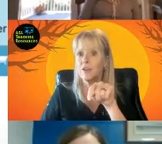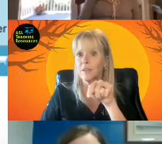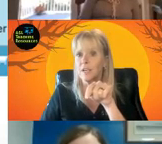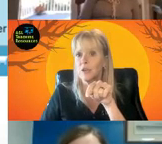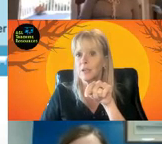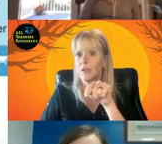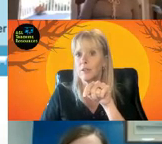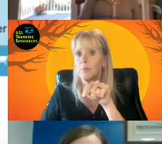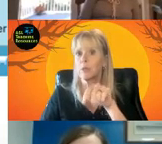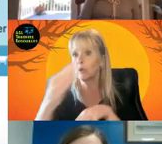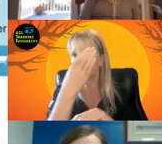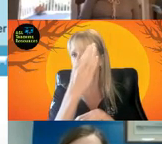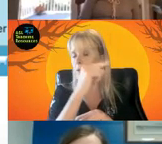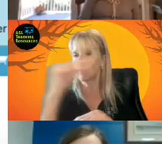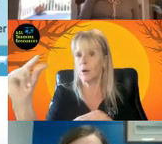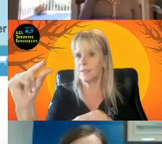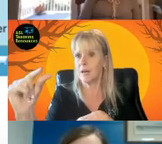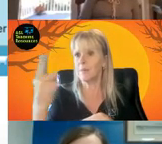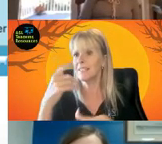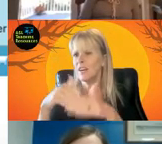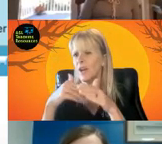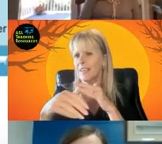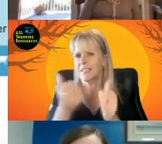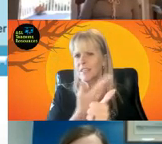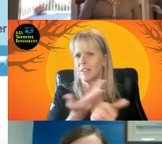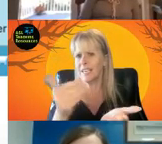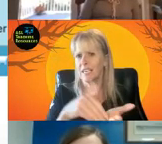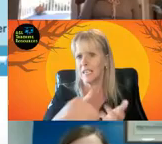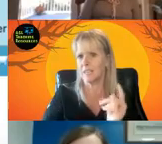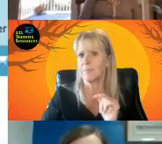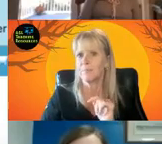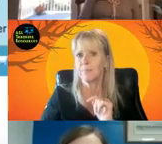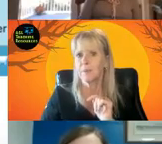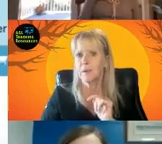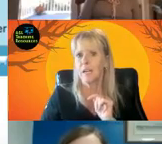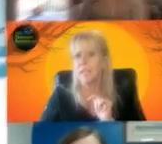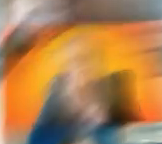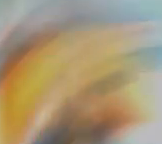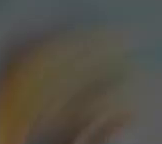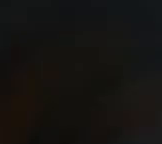back to your things, you click on the blue bar at the top. That's how you access everything again.